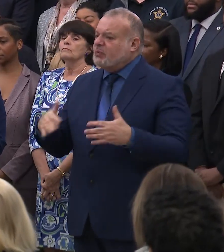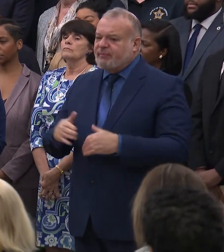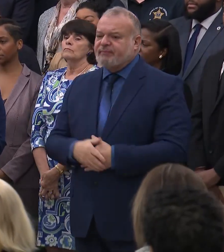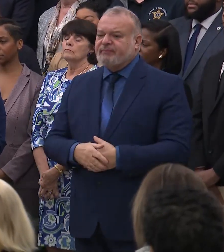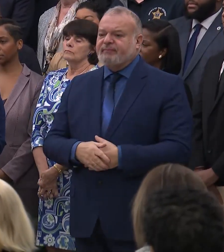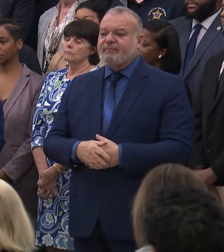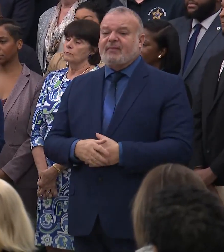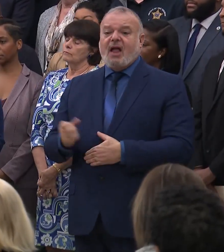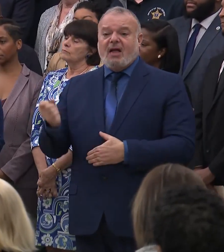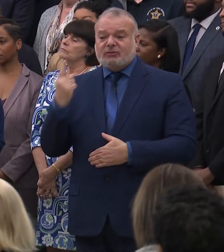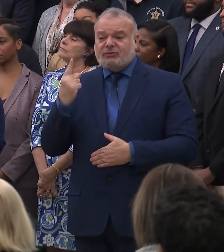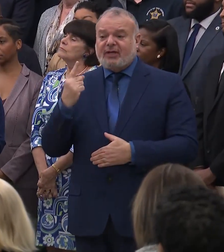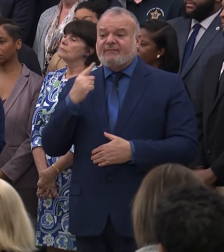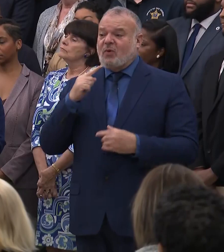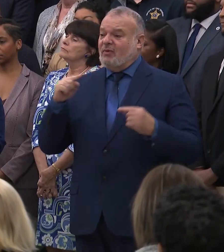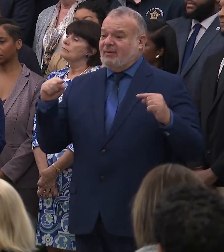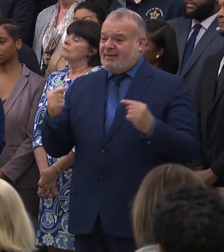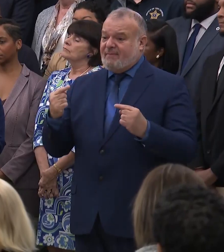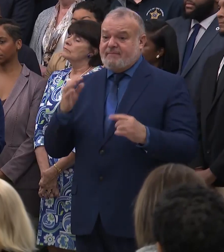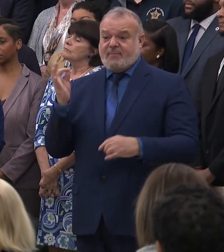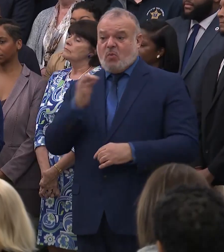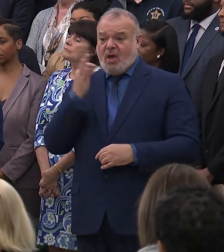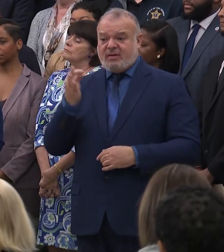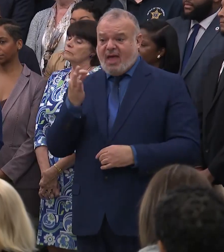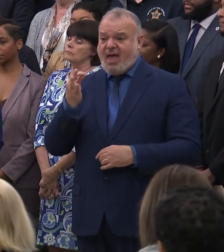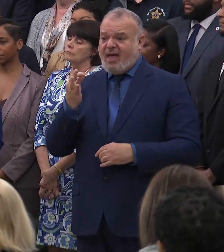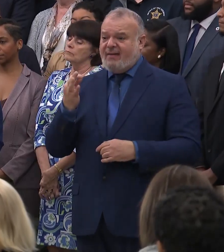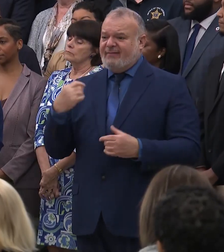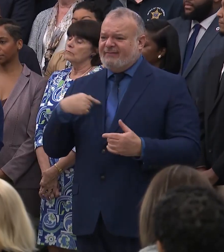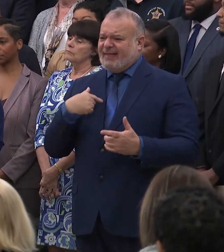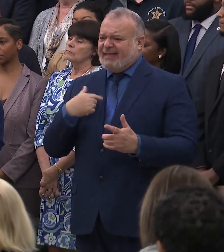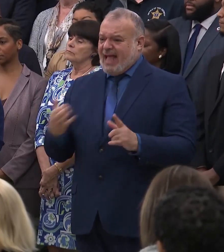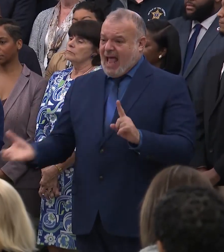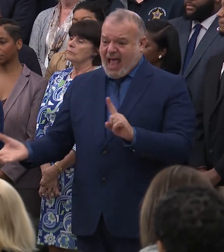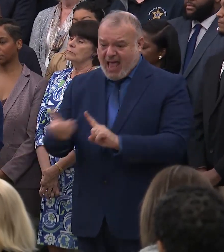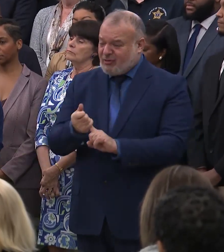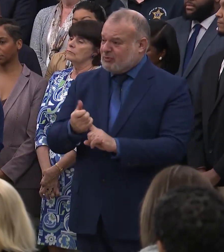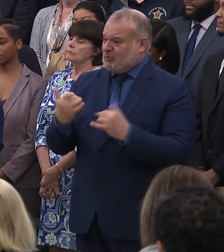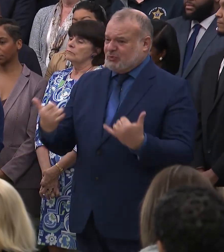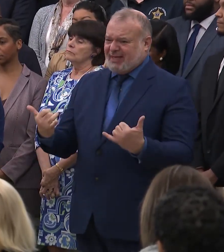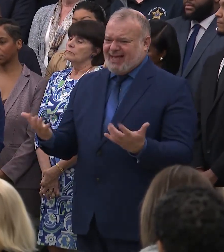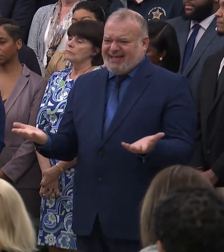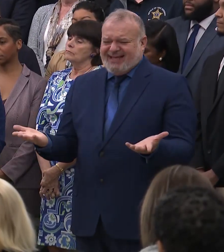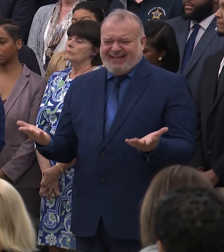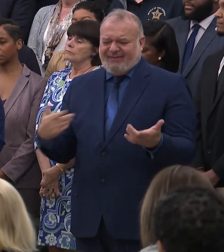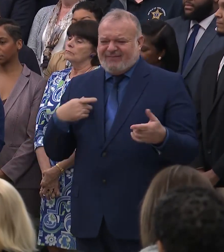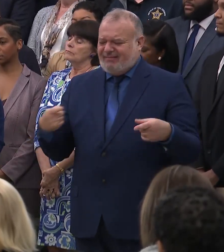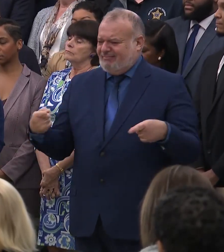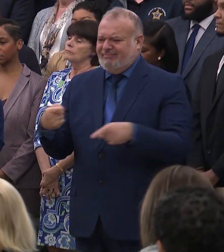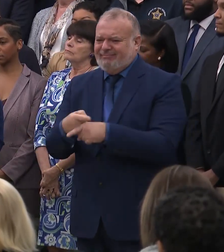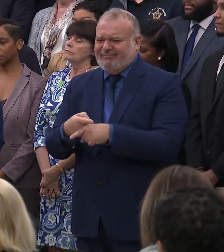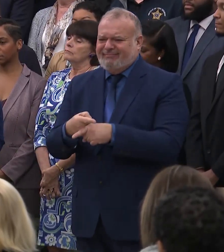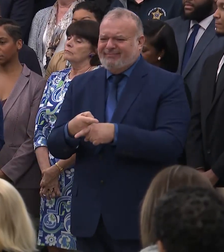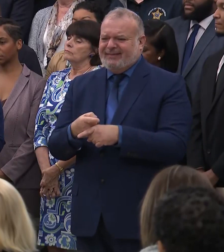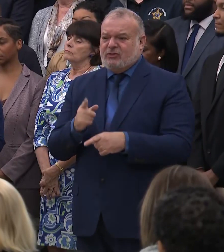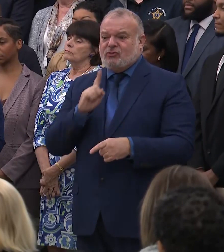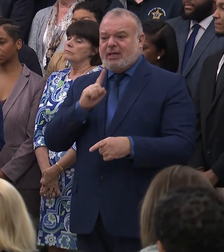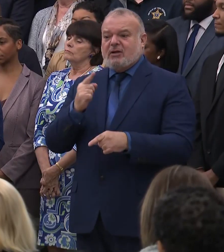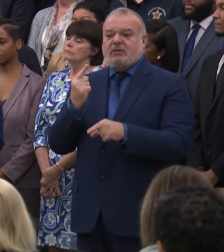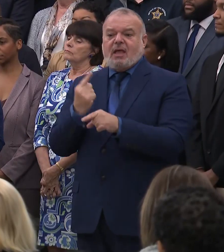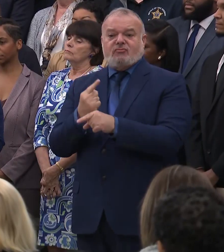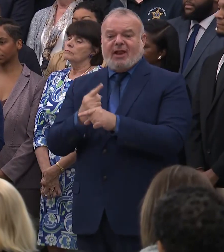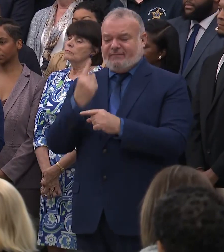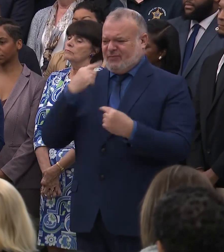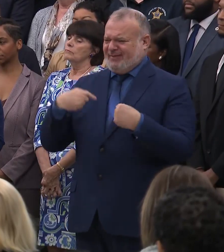something that isn't even cause for arrest today. That doesn't sit right with me. It's not fair.